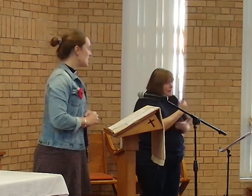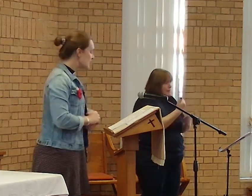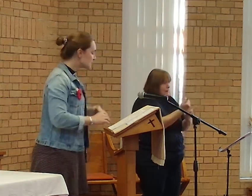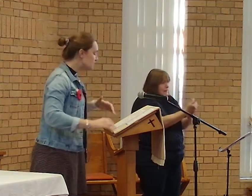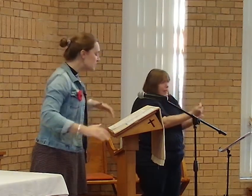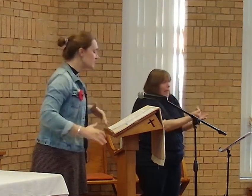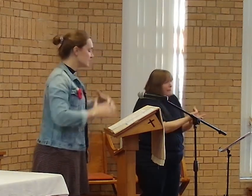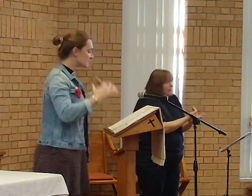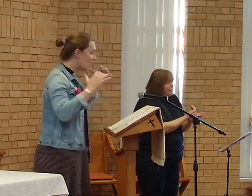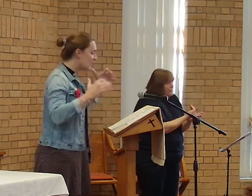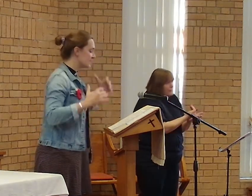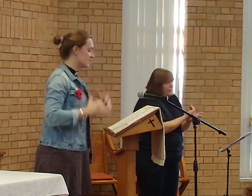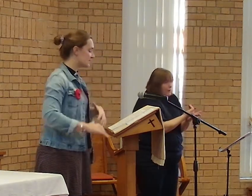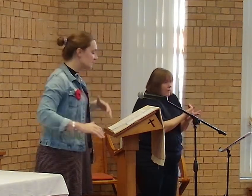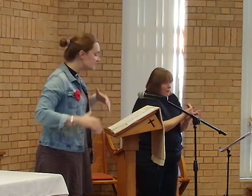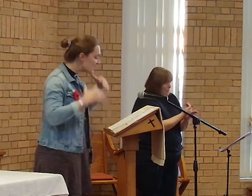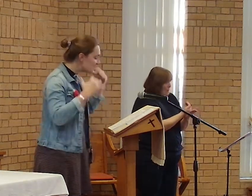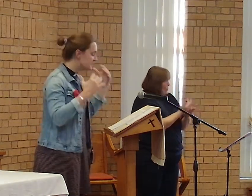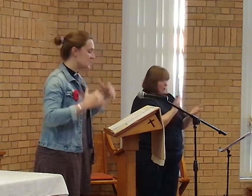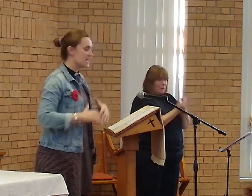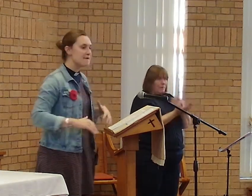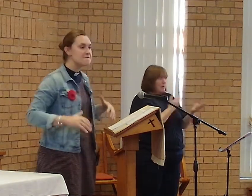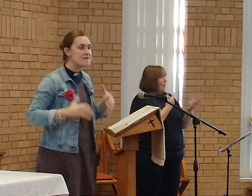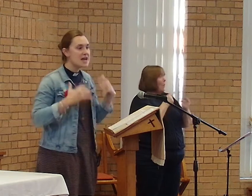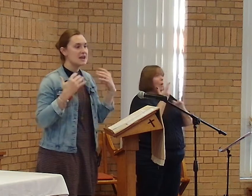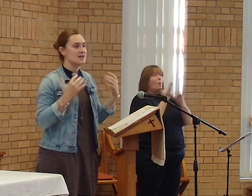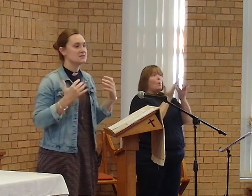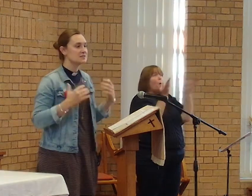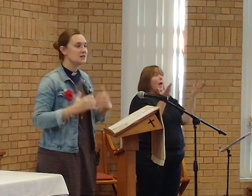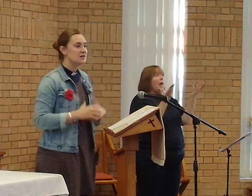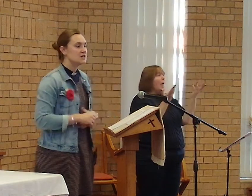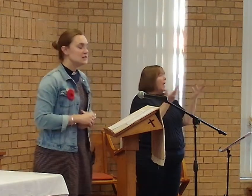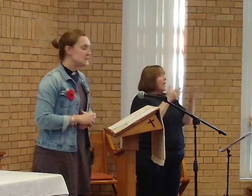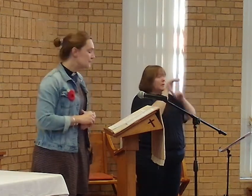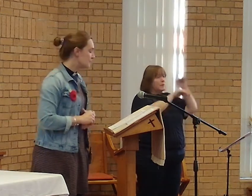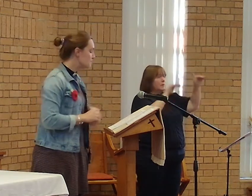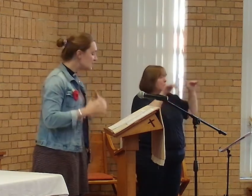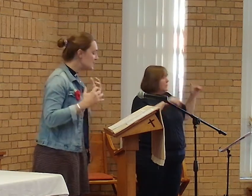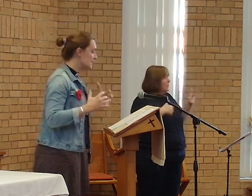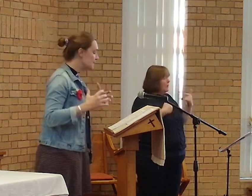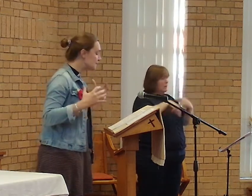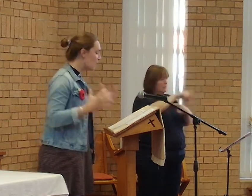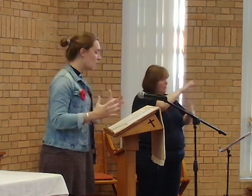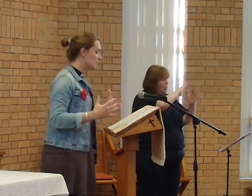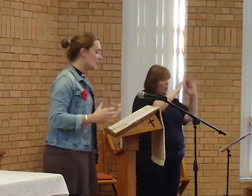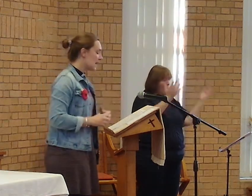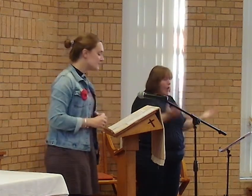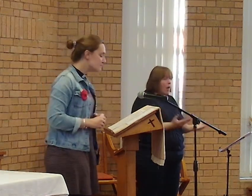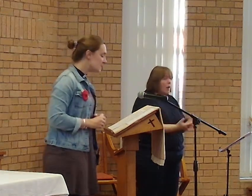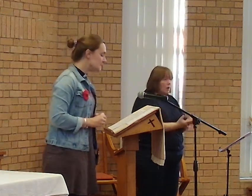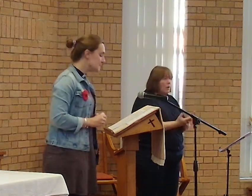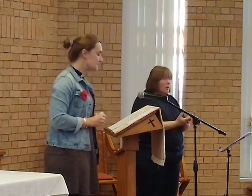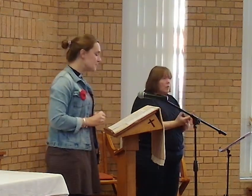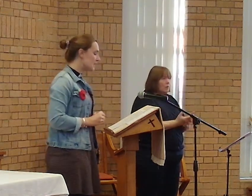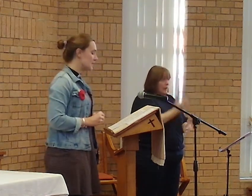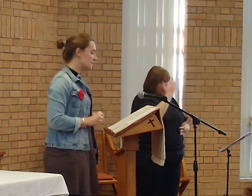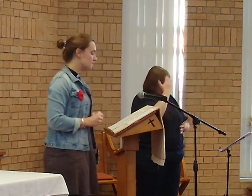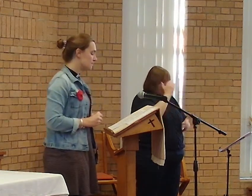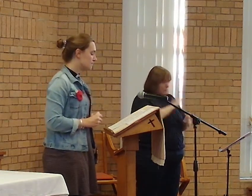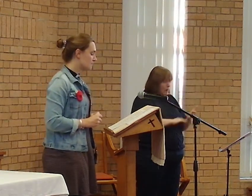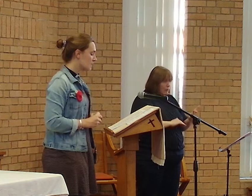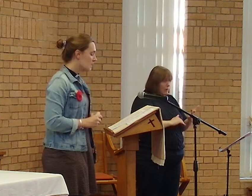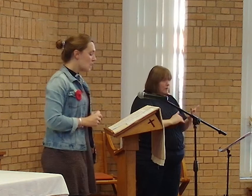can experience kindness and safety and fairness. You can be who God has made you to